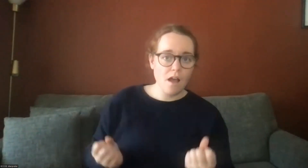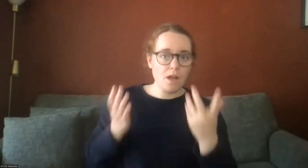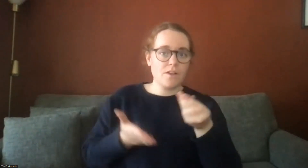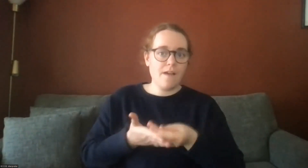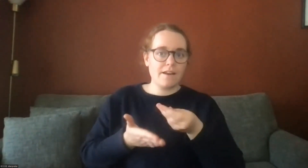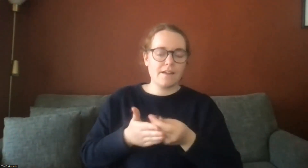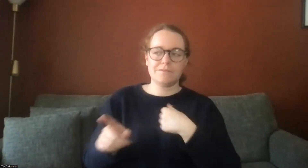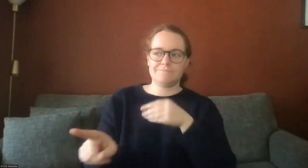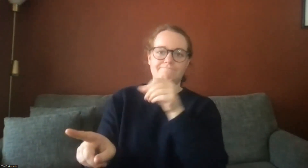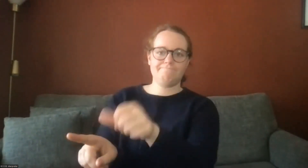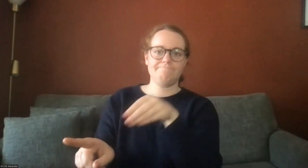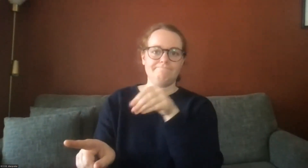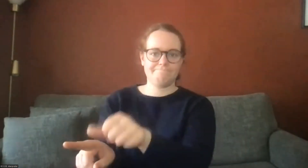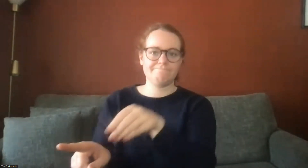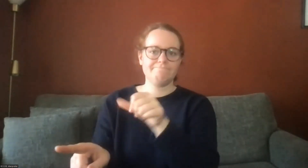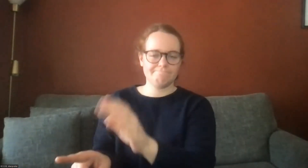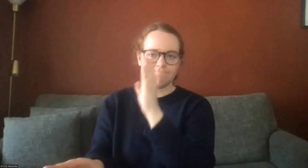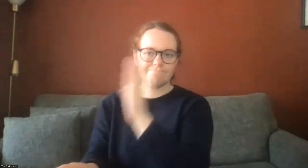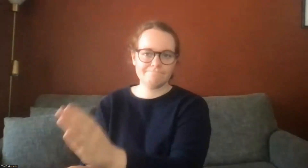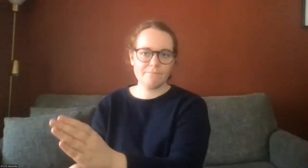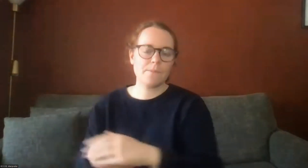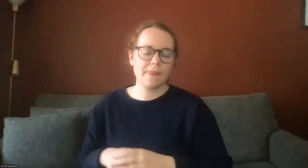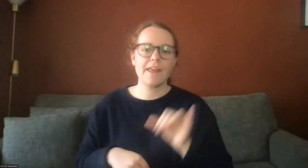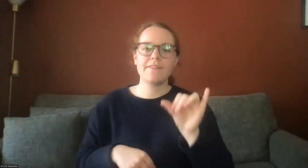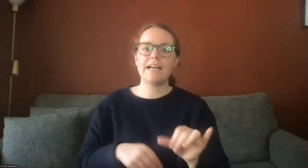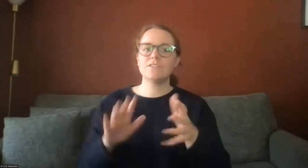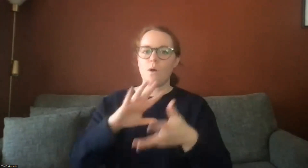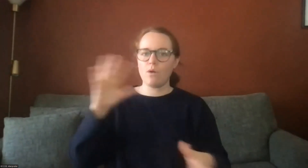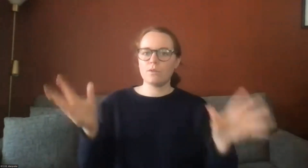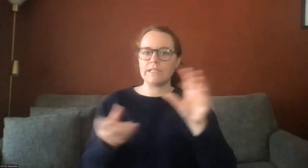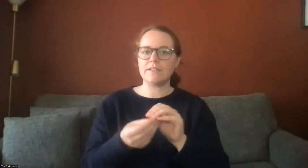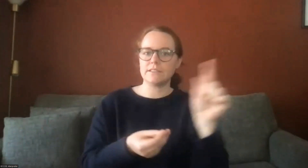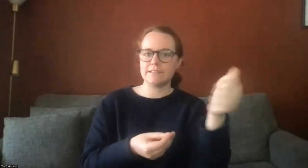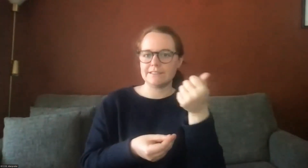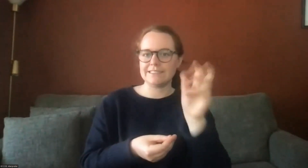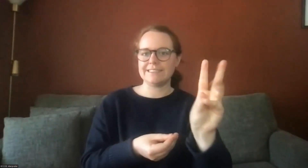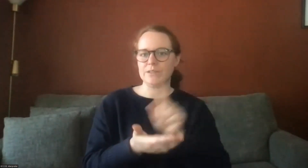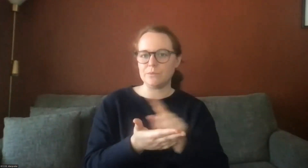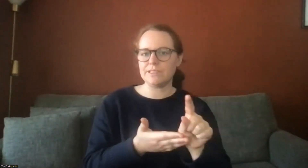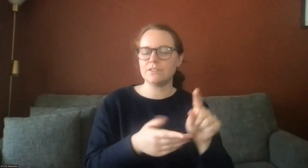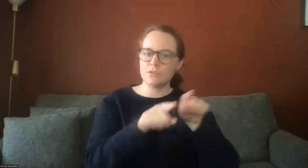care provider directly. And that would be over the 16 weeks of your business training.